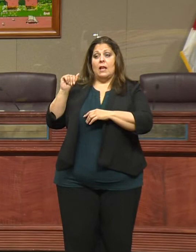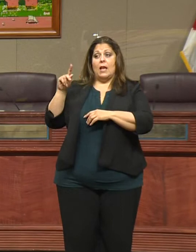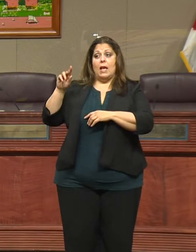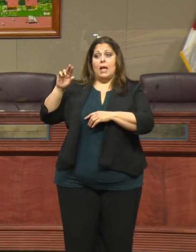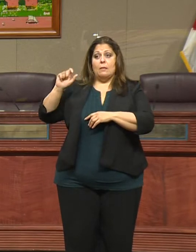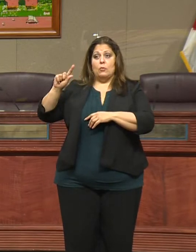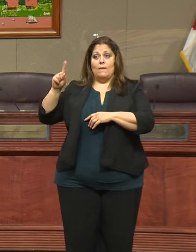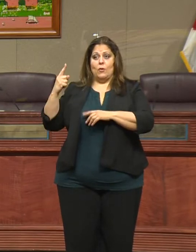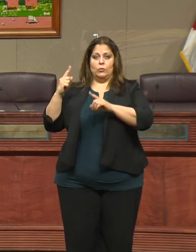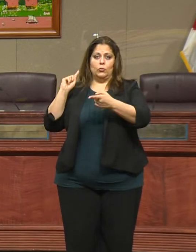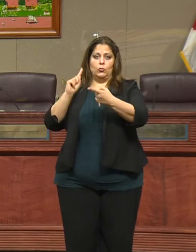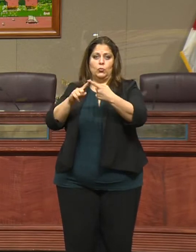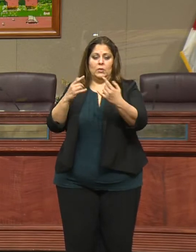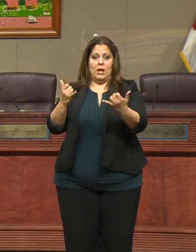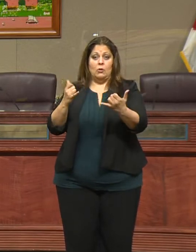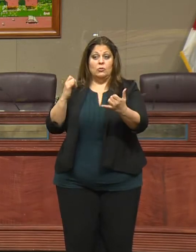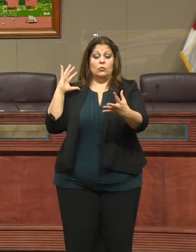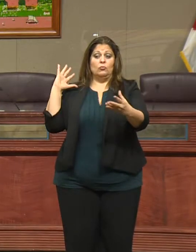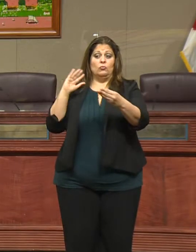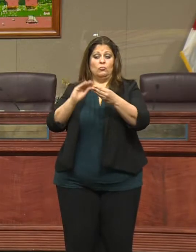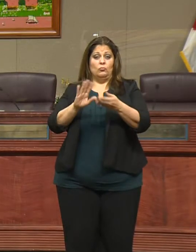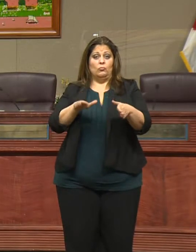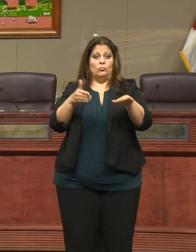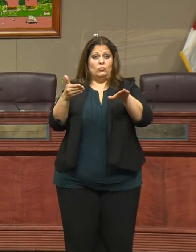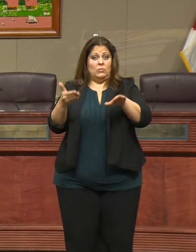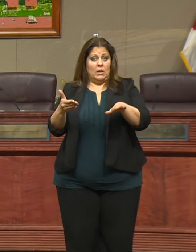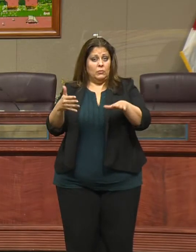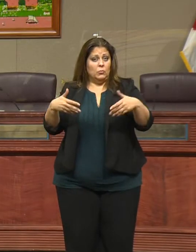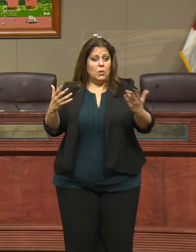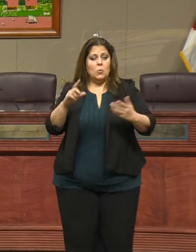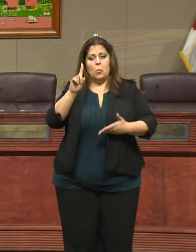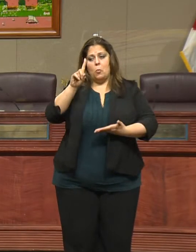our total deaths for COVID-related events to